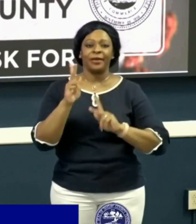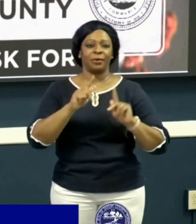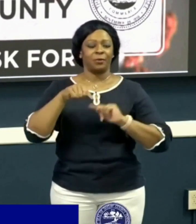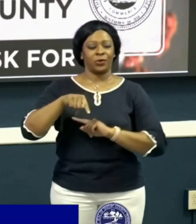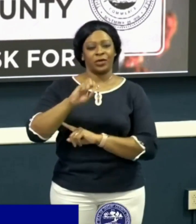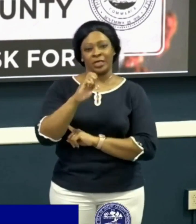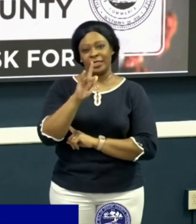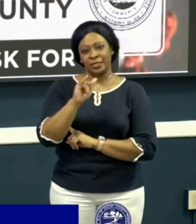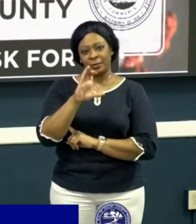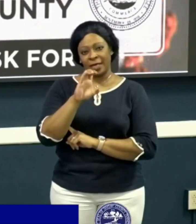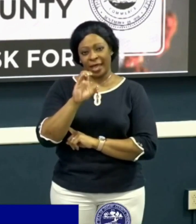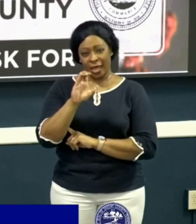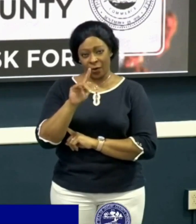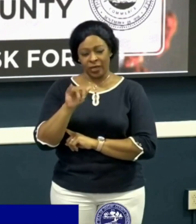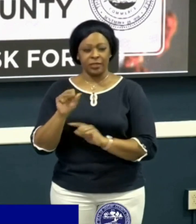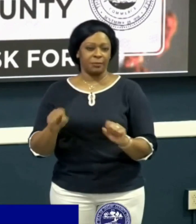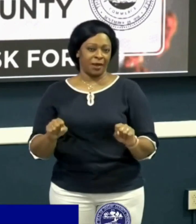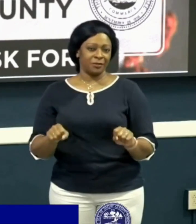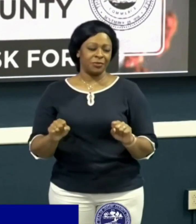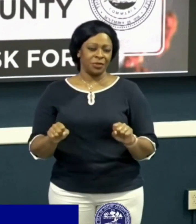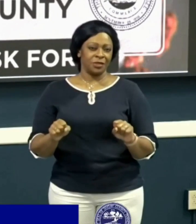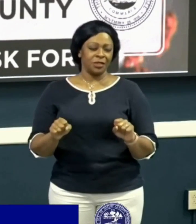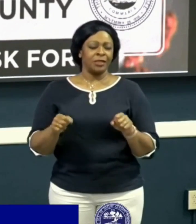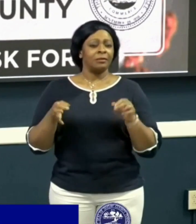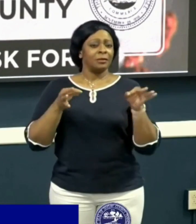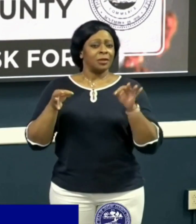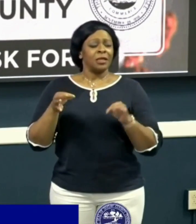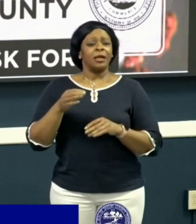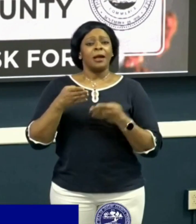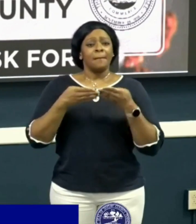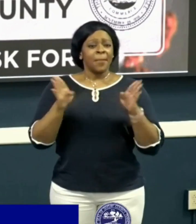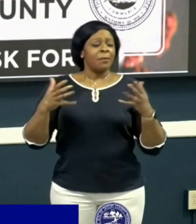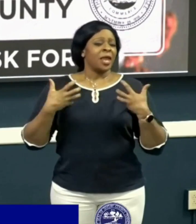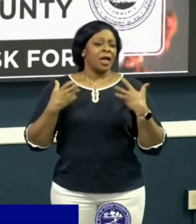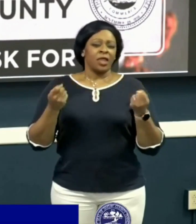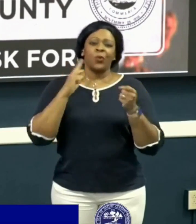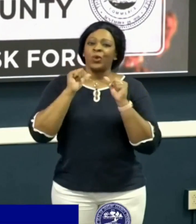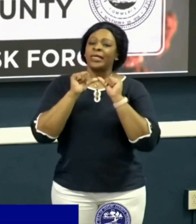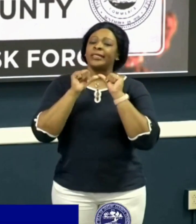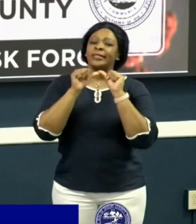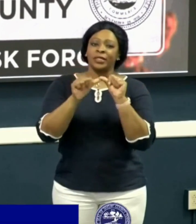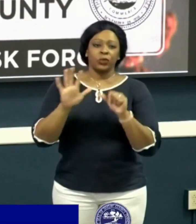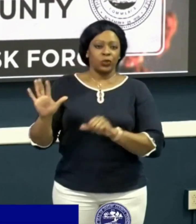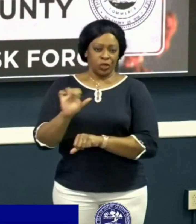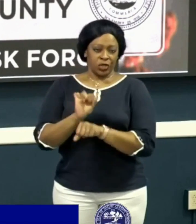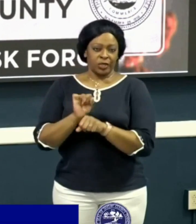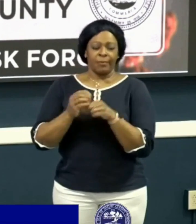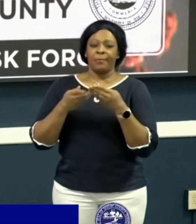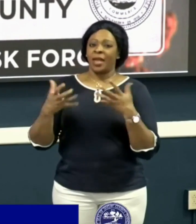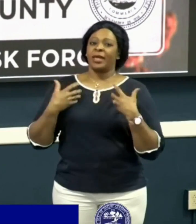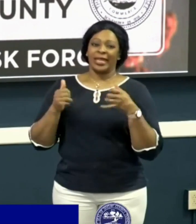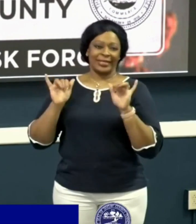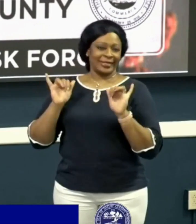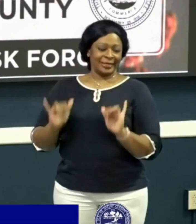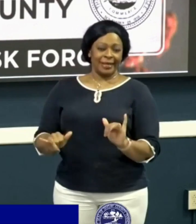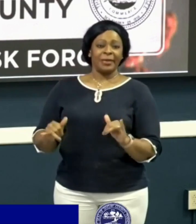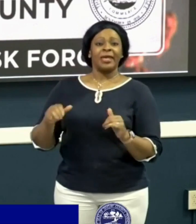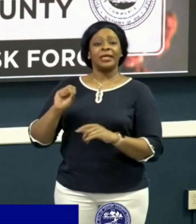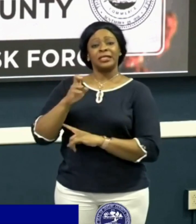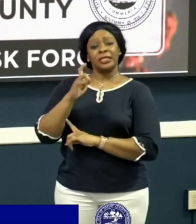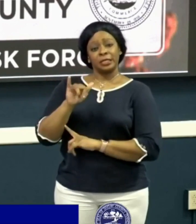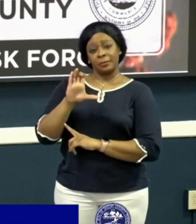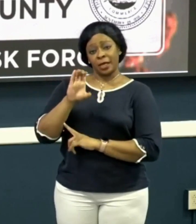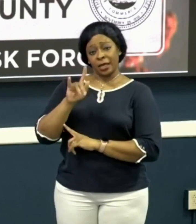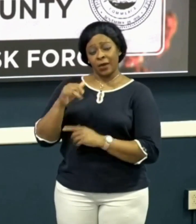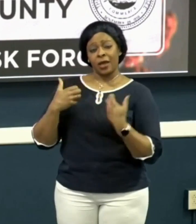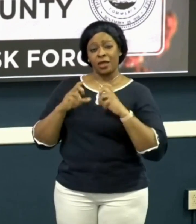County residents as possible. But I will tell you that public health will continue to do the job of public health. The Shelby County Health Department